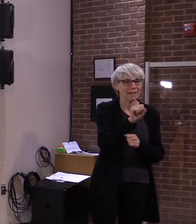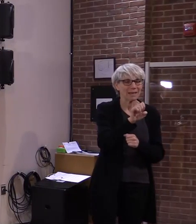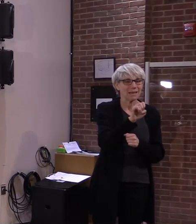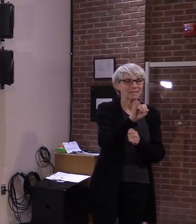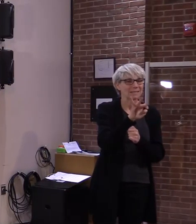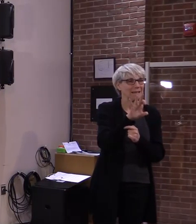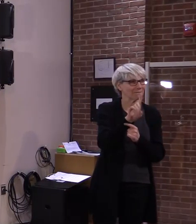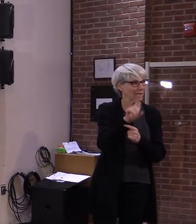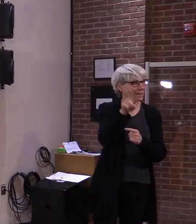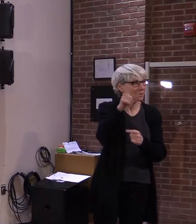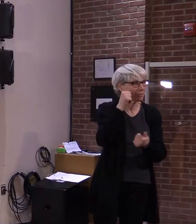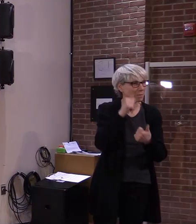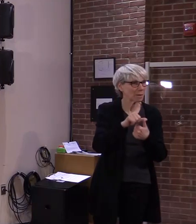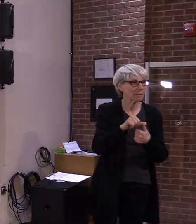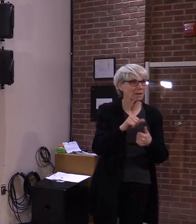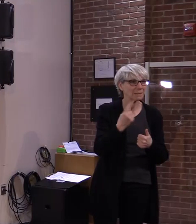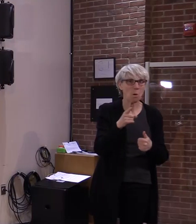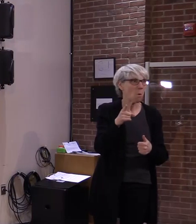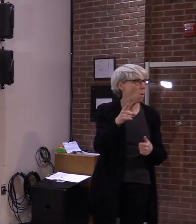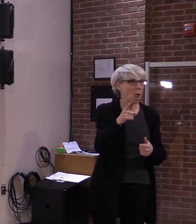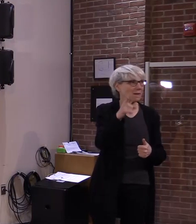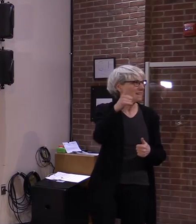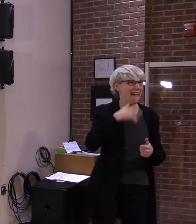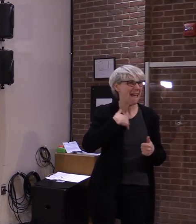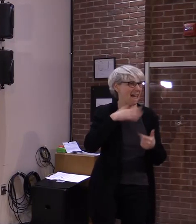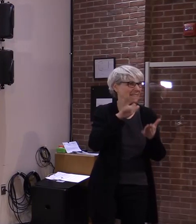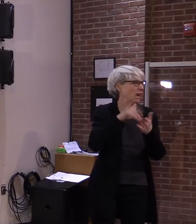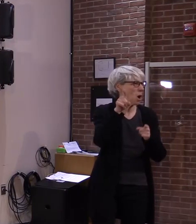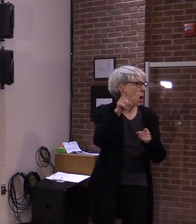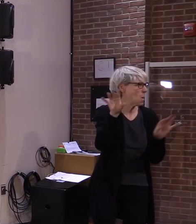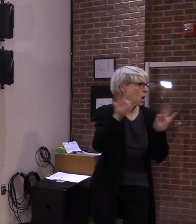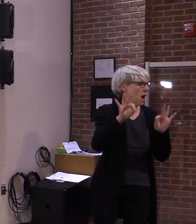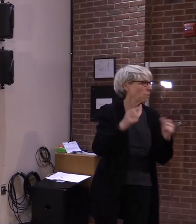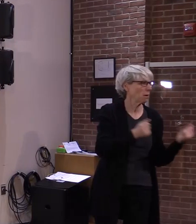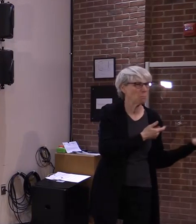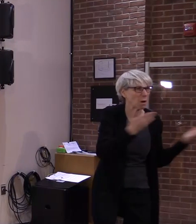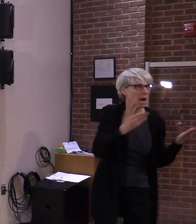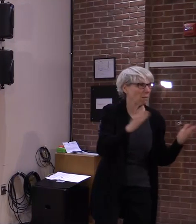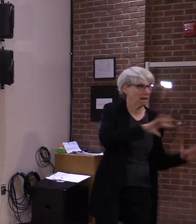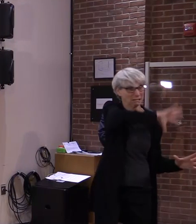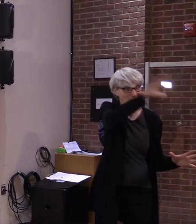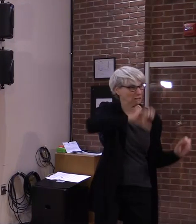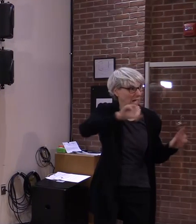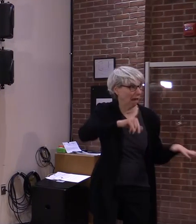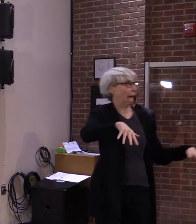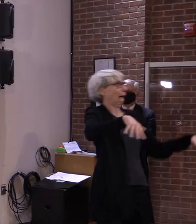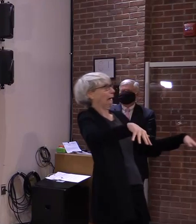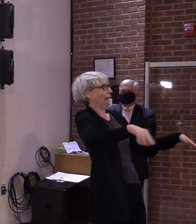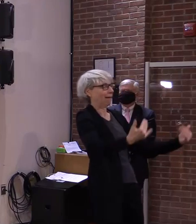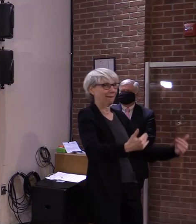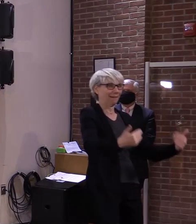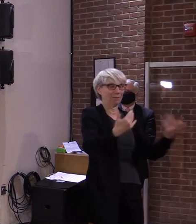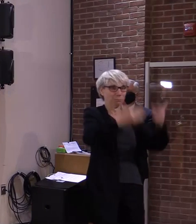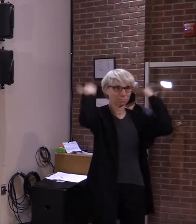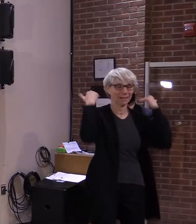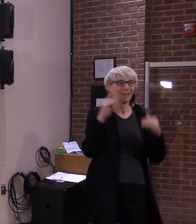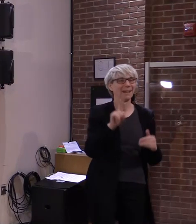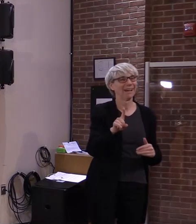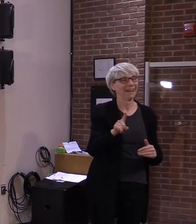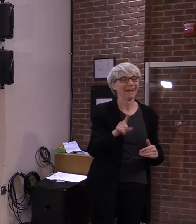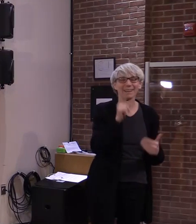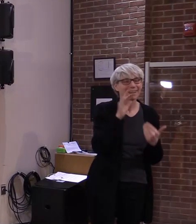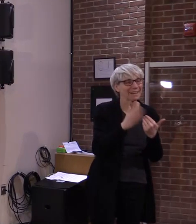community that they were cashing in on. So this would be much more difficult than some people would imagine. So I